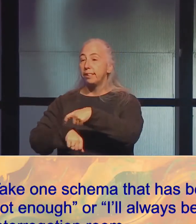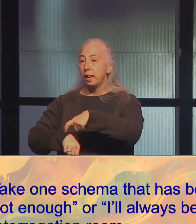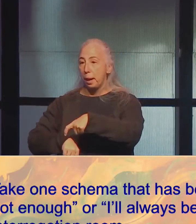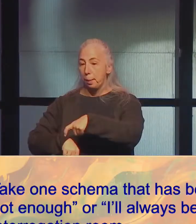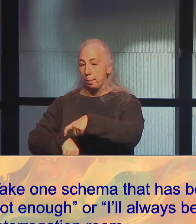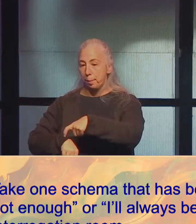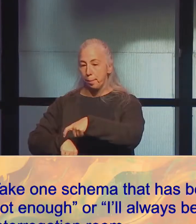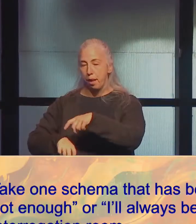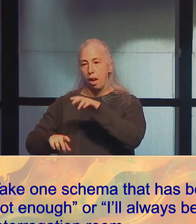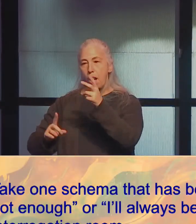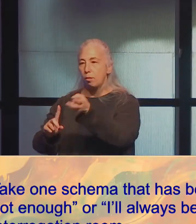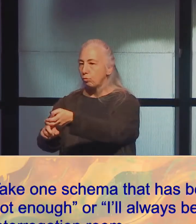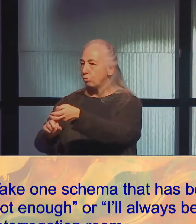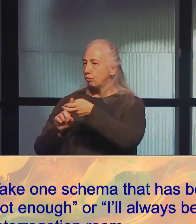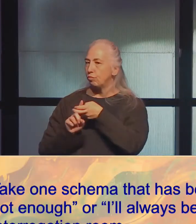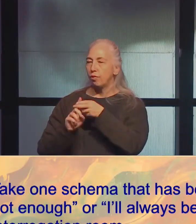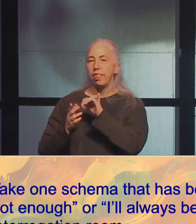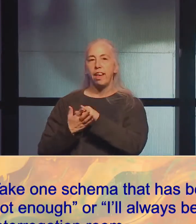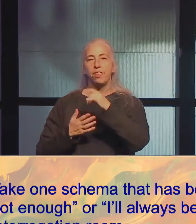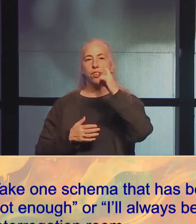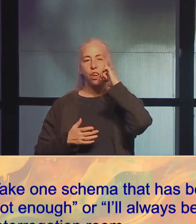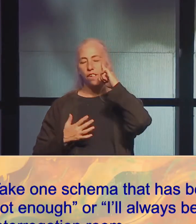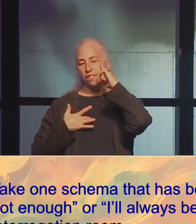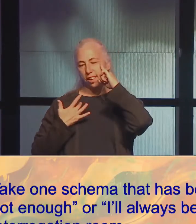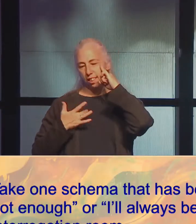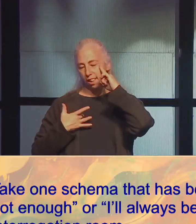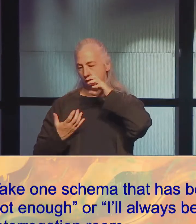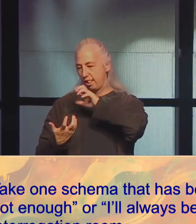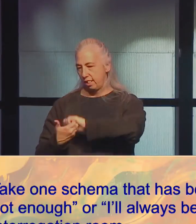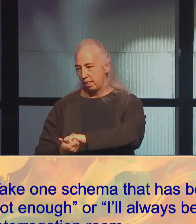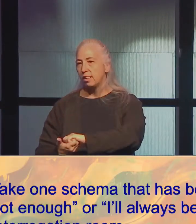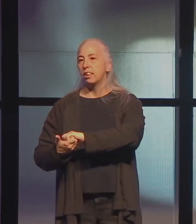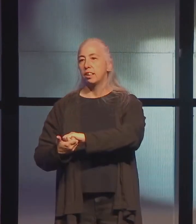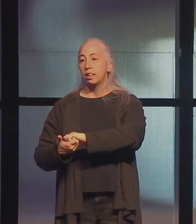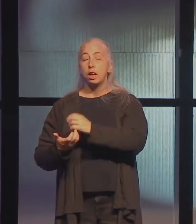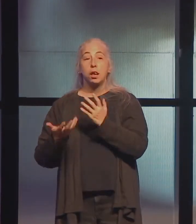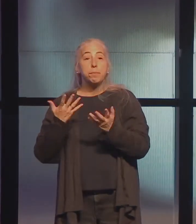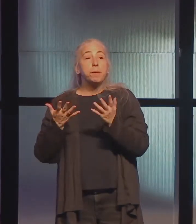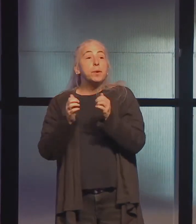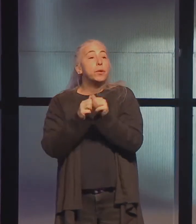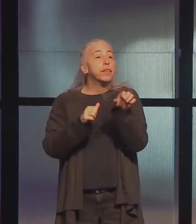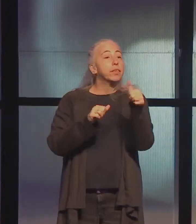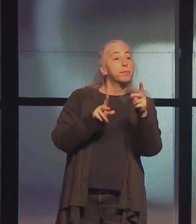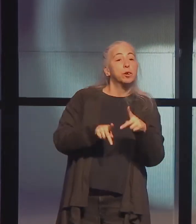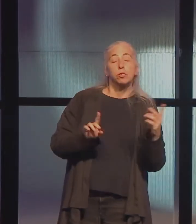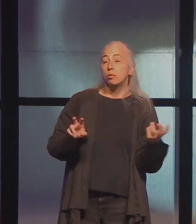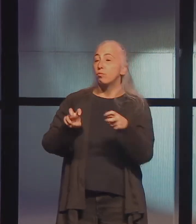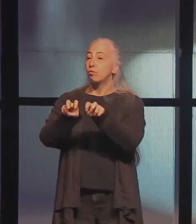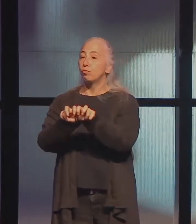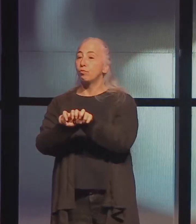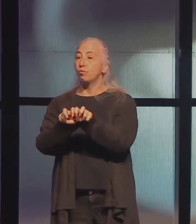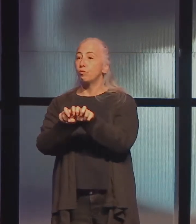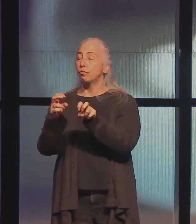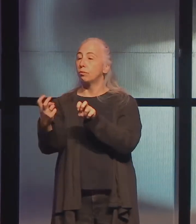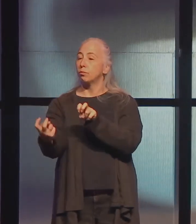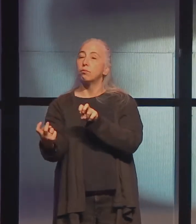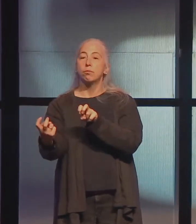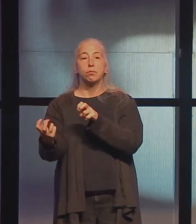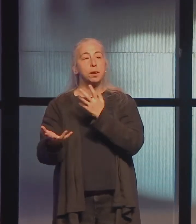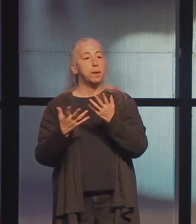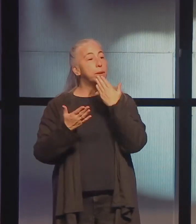Arrest that thought and sit down with it. And maybe don't do it alone. Get somebody with you. Get a trusted